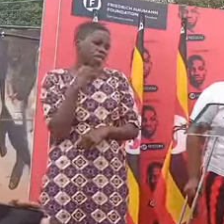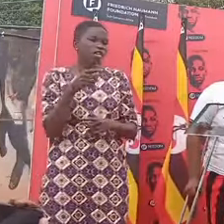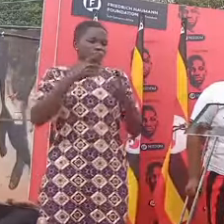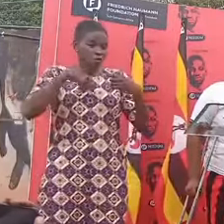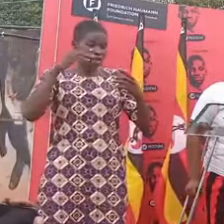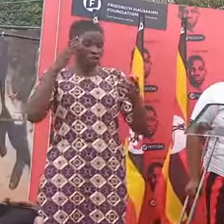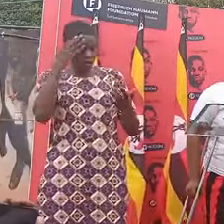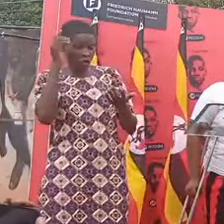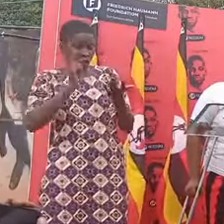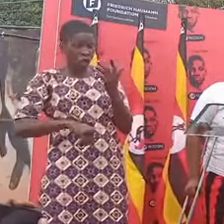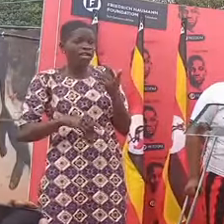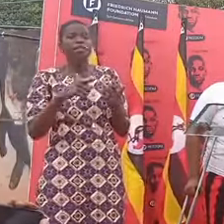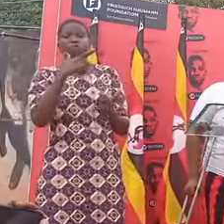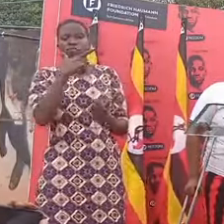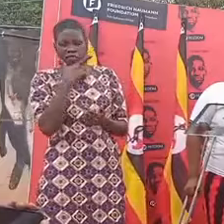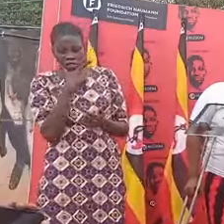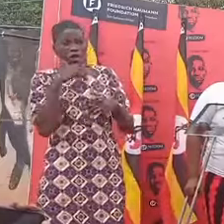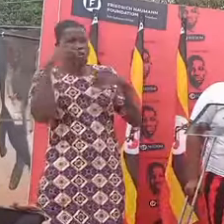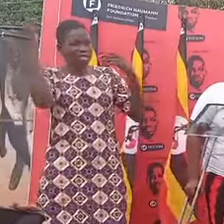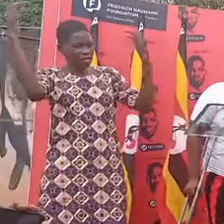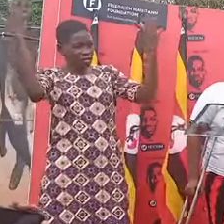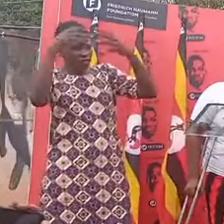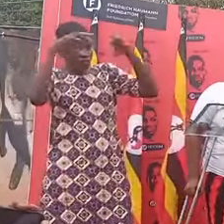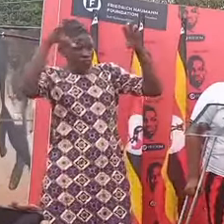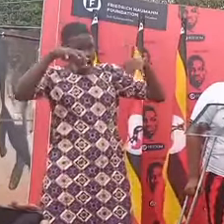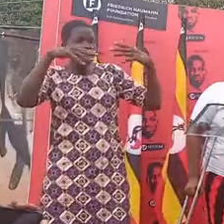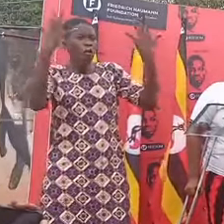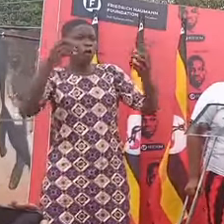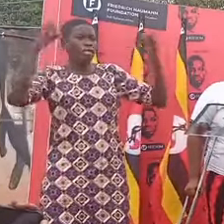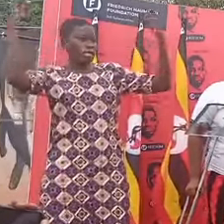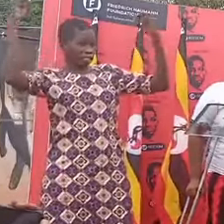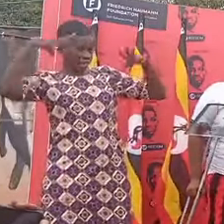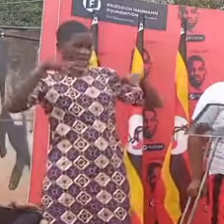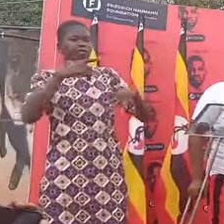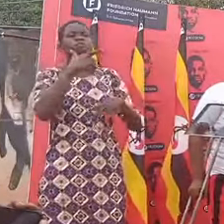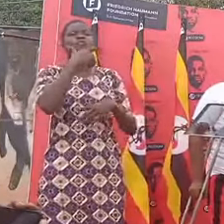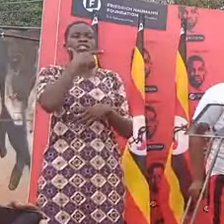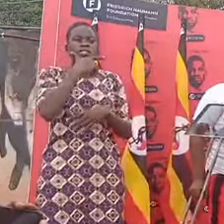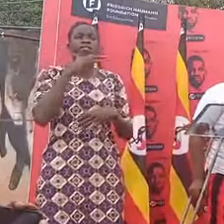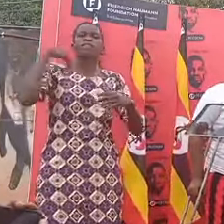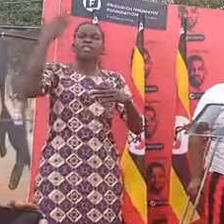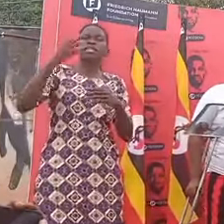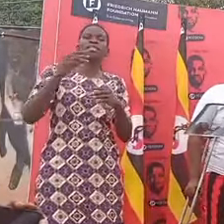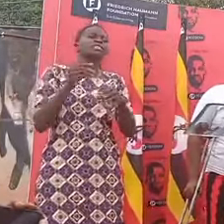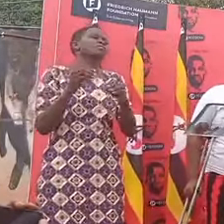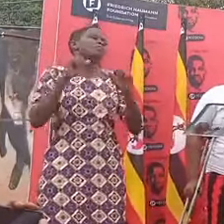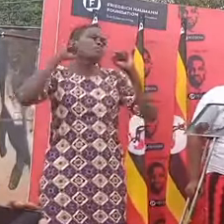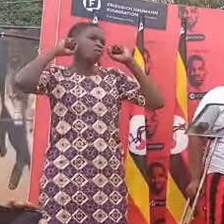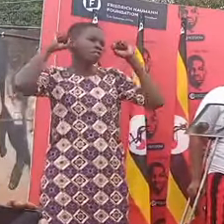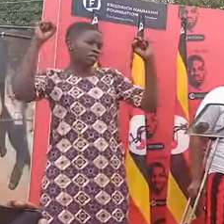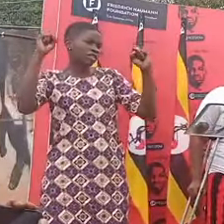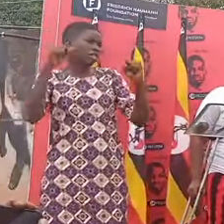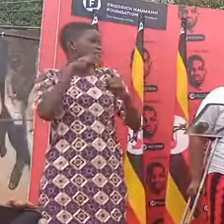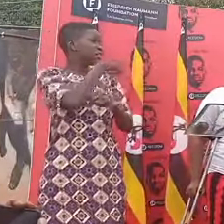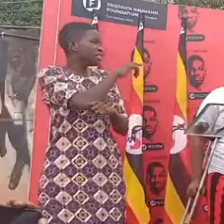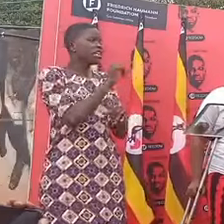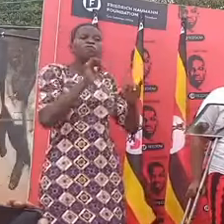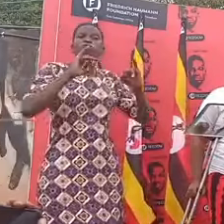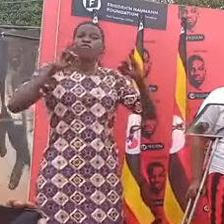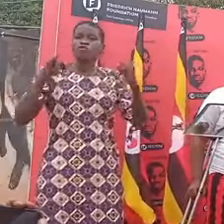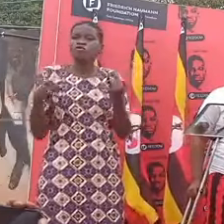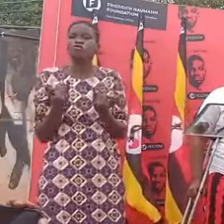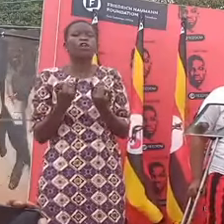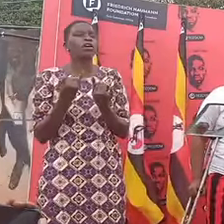pulezidenti yaddako keekyo nnye kagwake ffe tulina teekuteeku nze natandika struggle eno ne baganda bange abalala bamu be